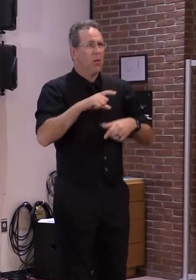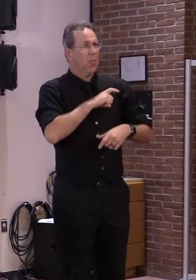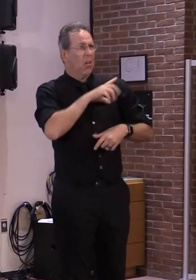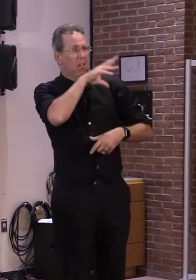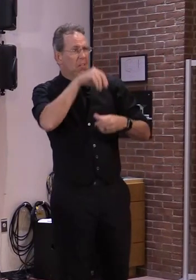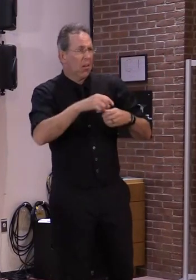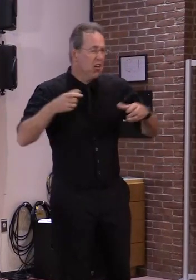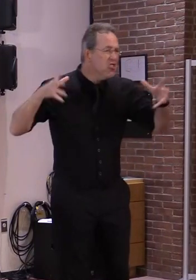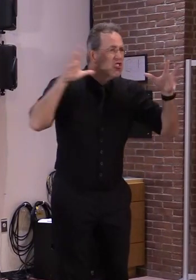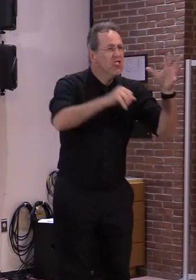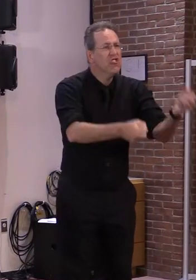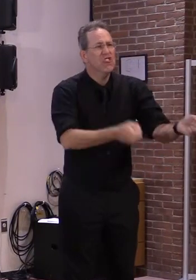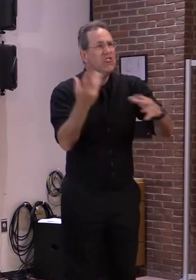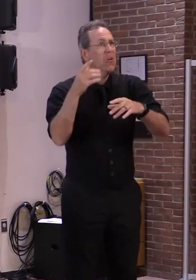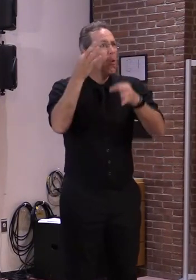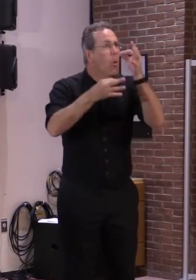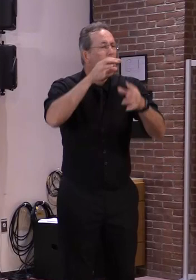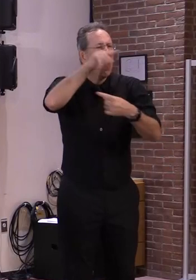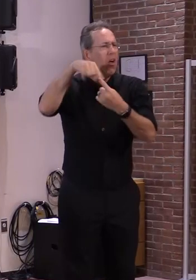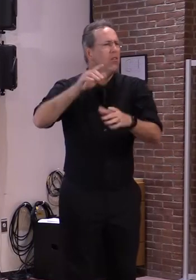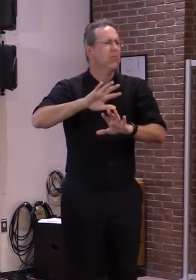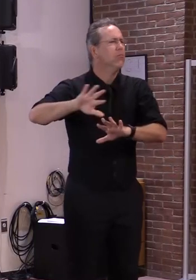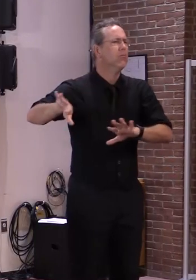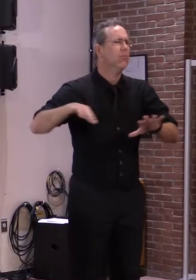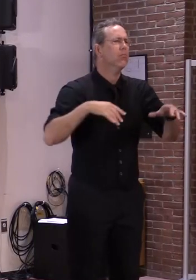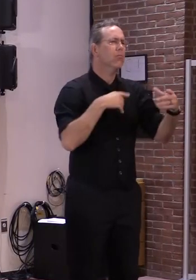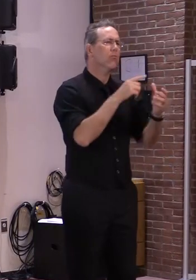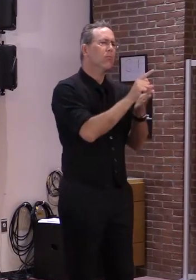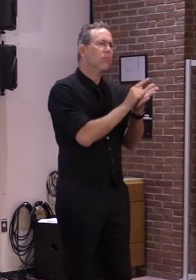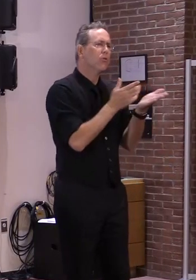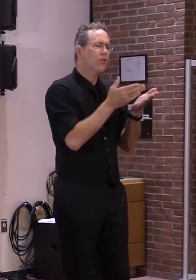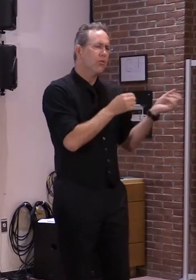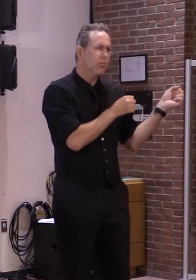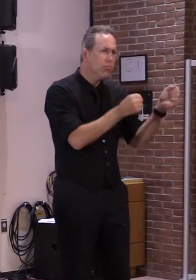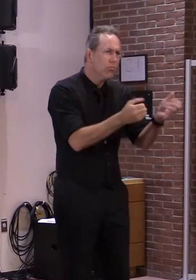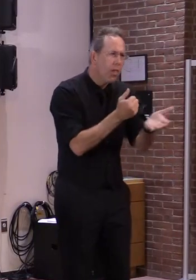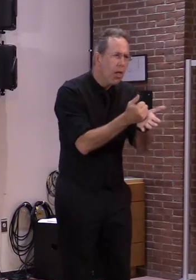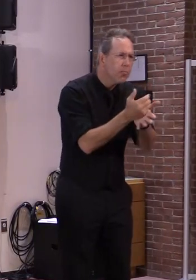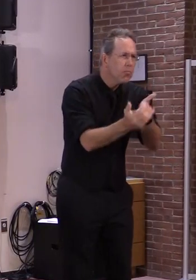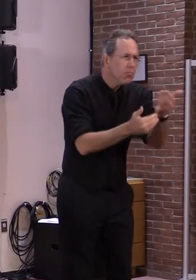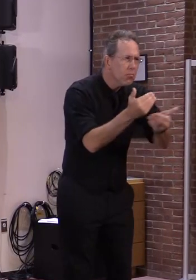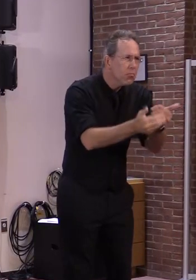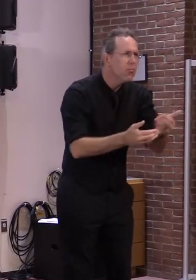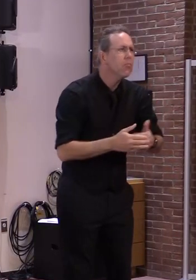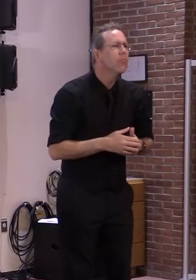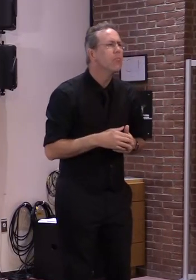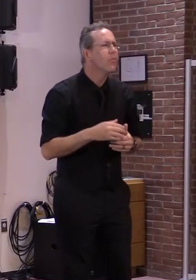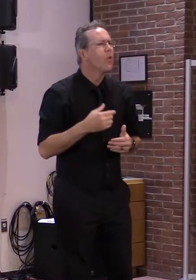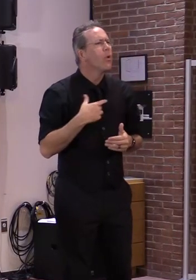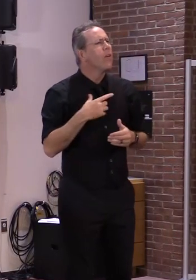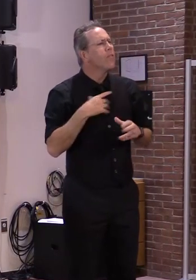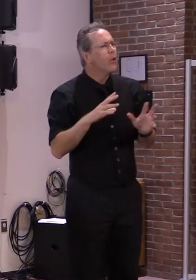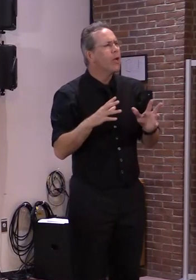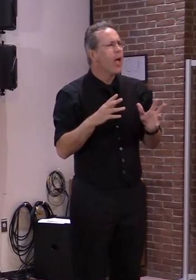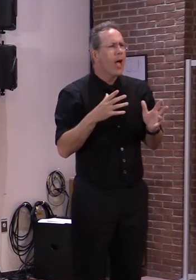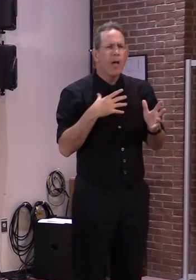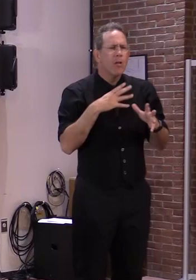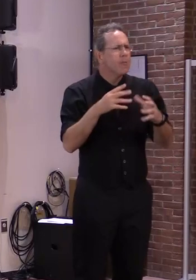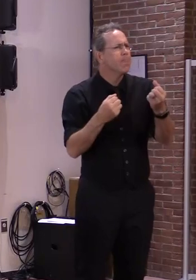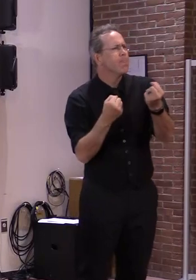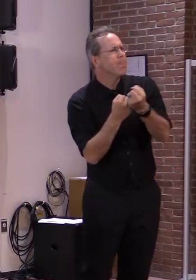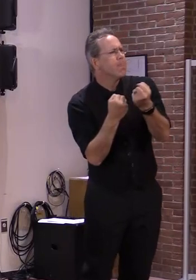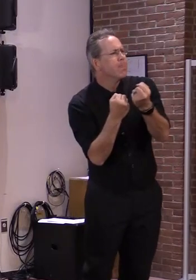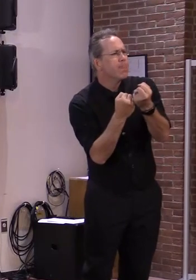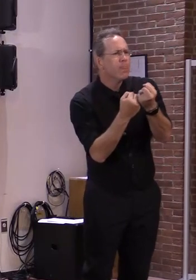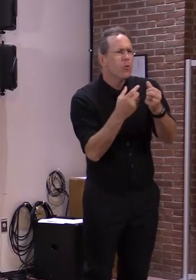but you know, the state has been very generous. We just hope that people understand that this is an